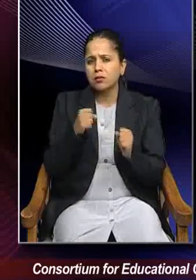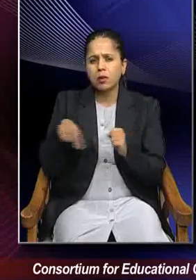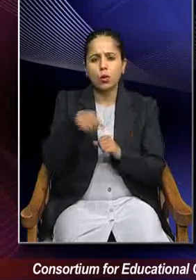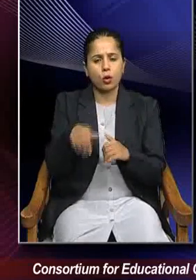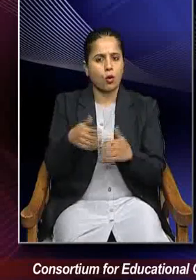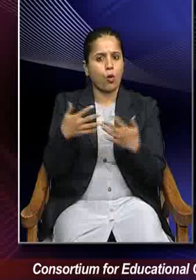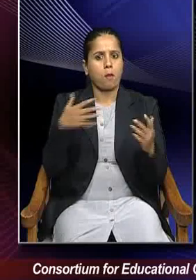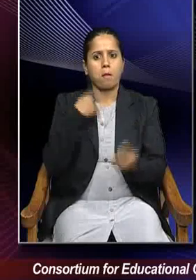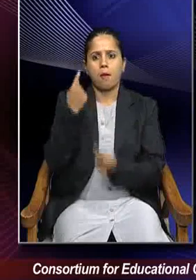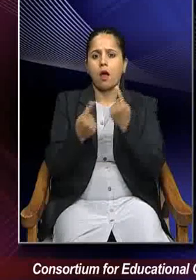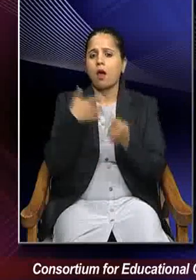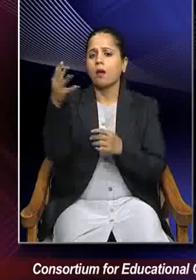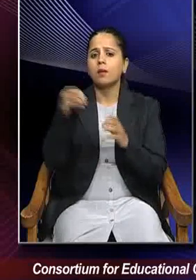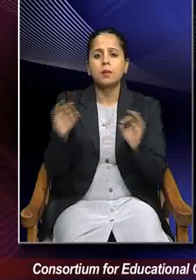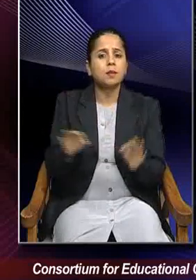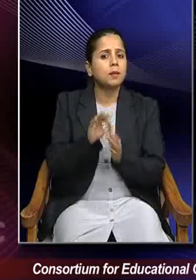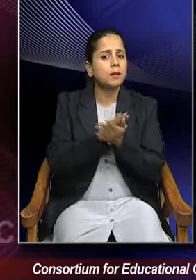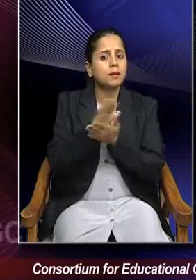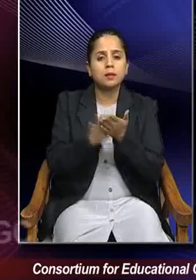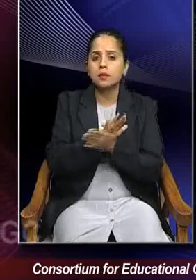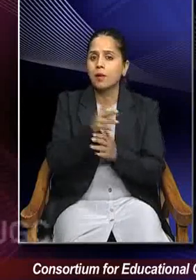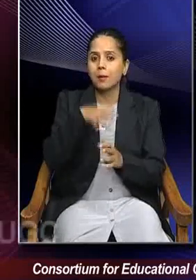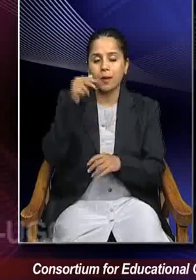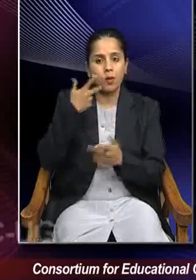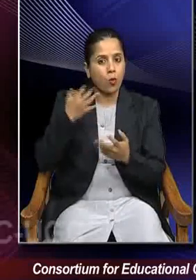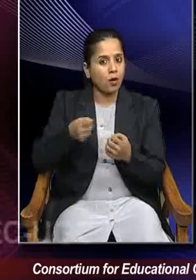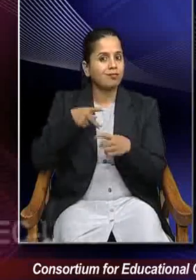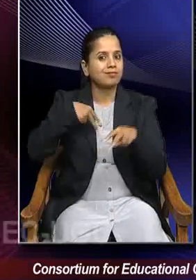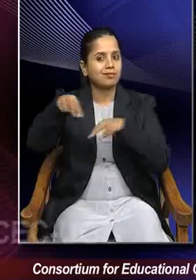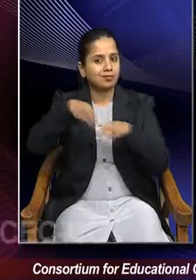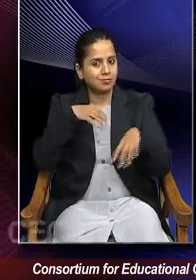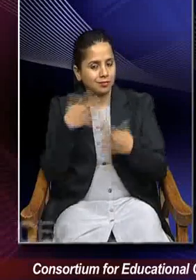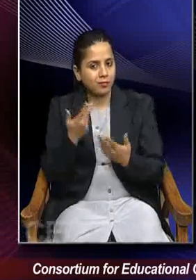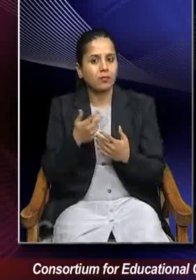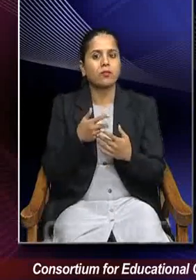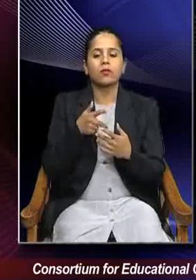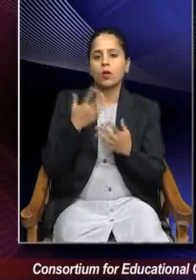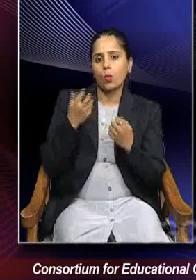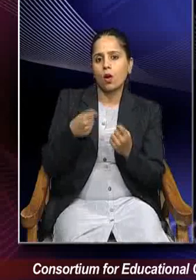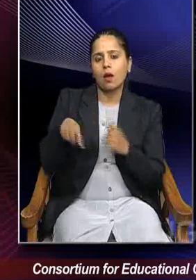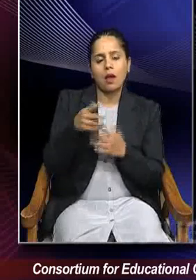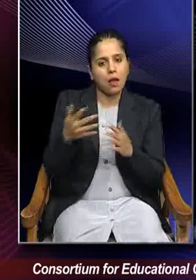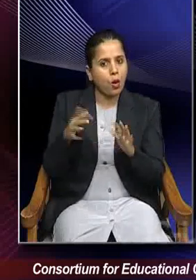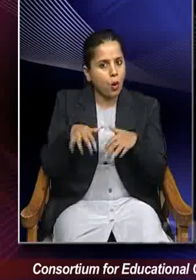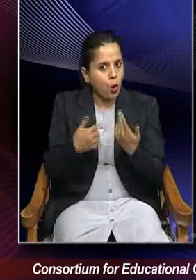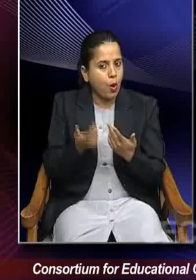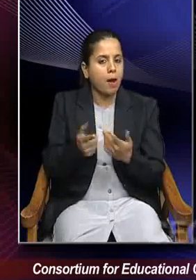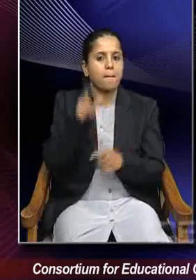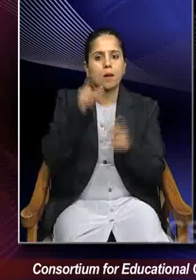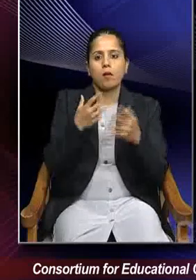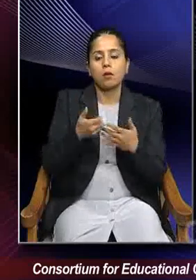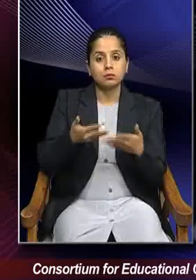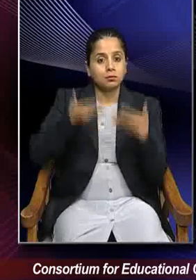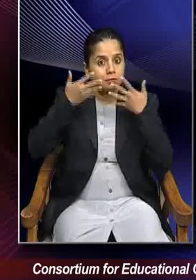green spaces for people to go and take a walk, or maybe have a chance to